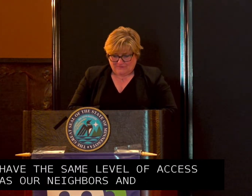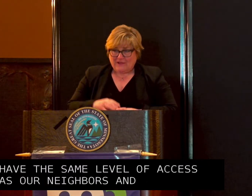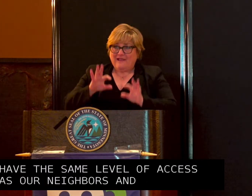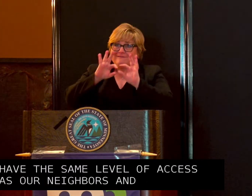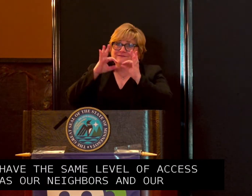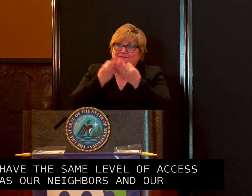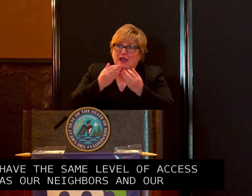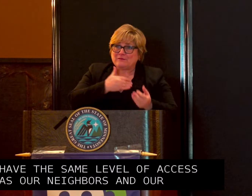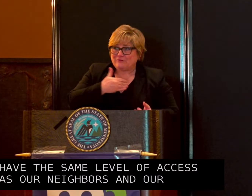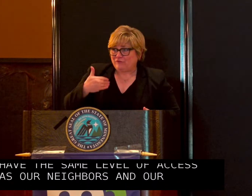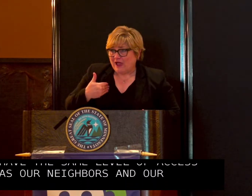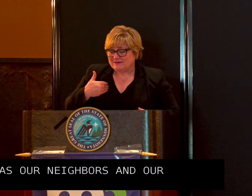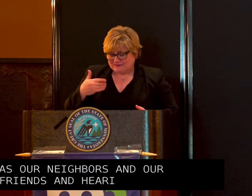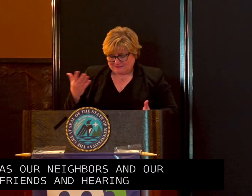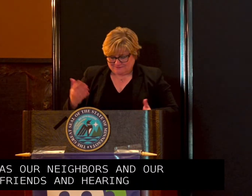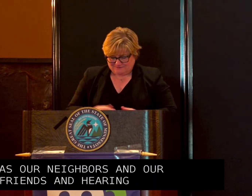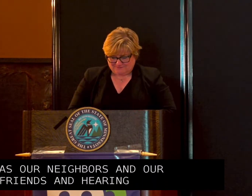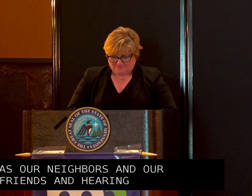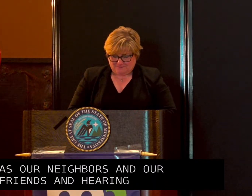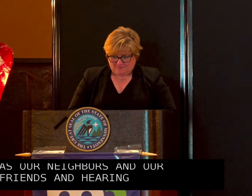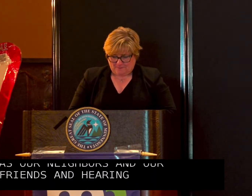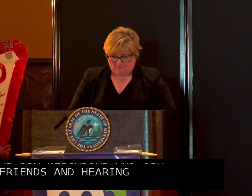counterparts.